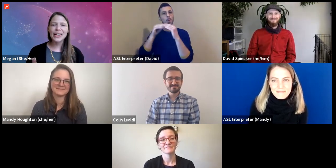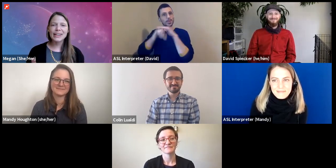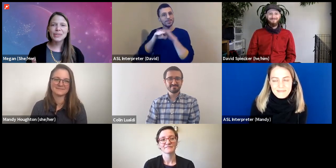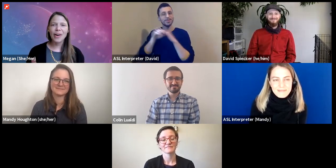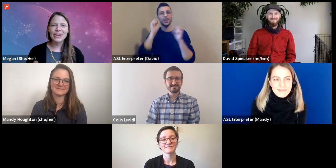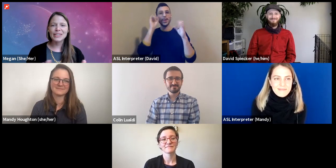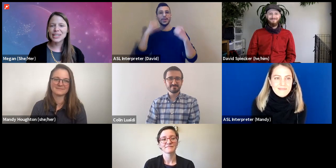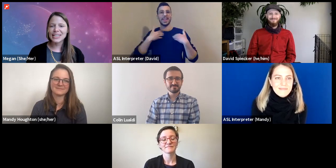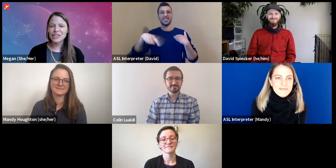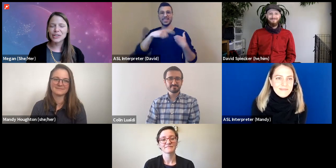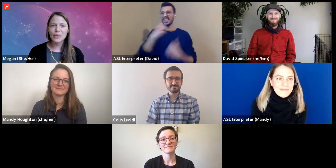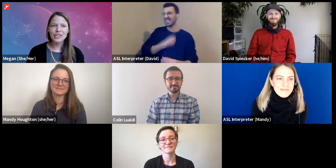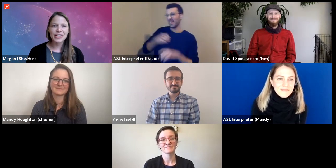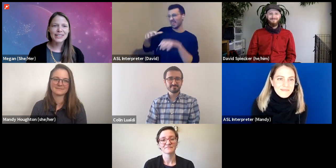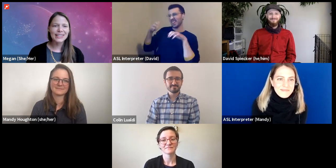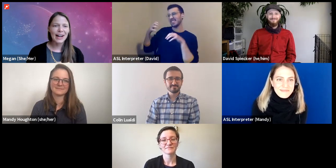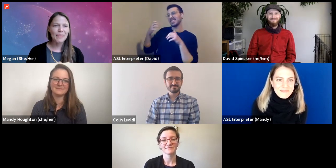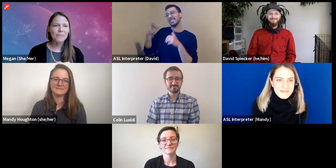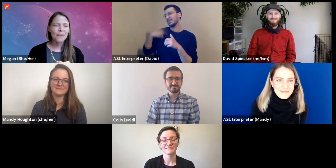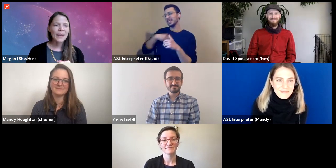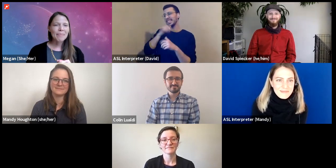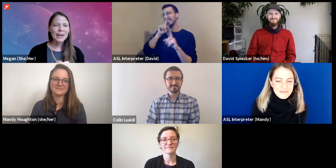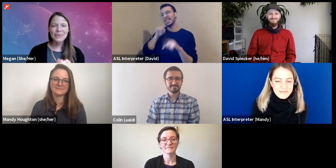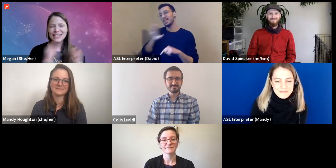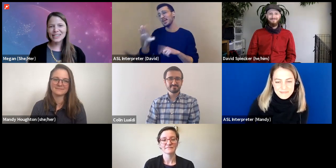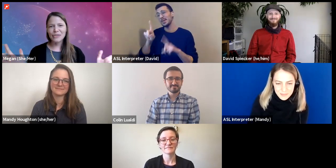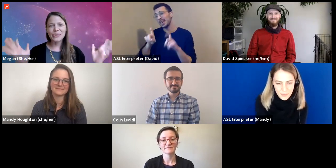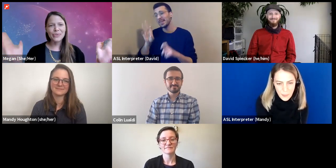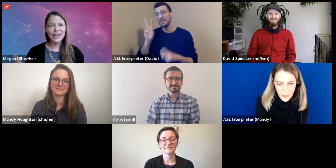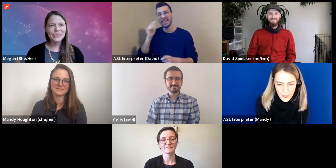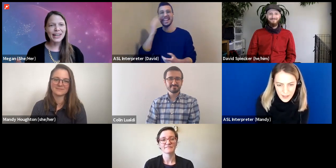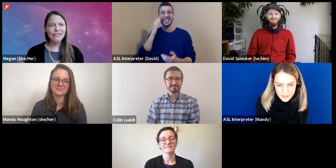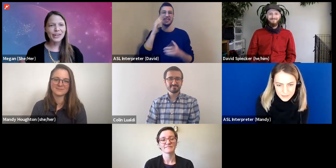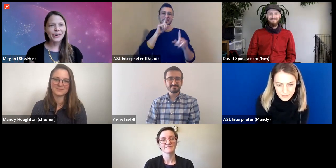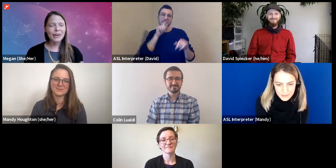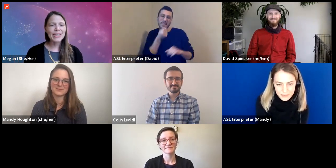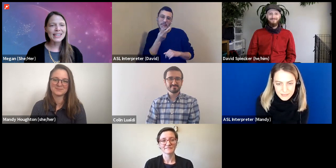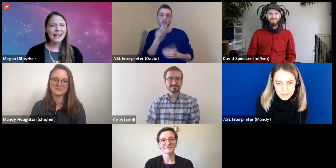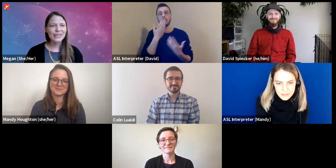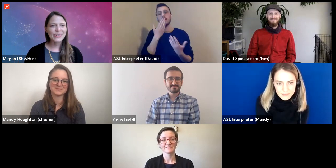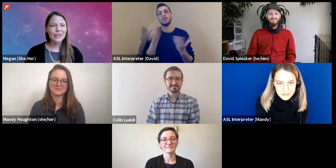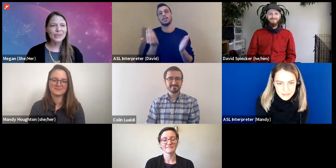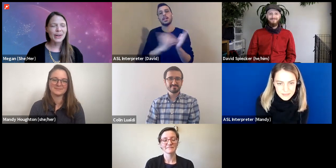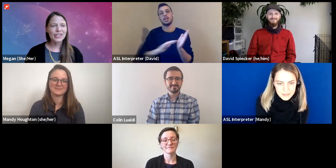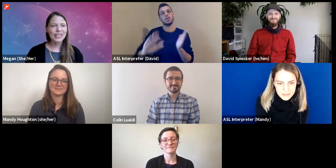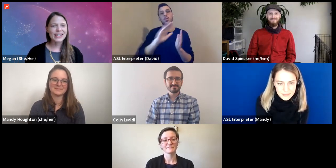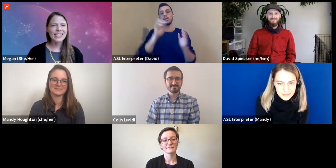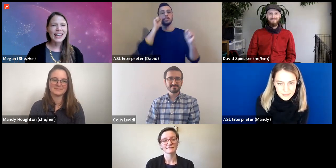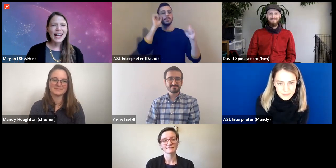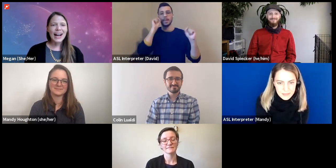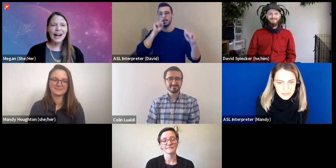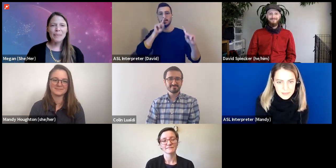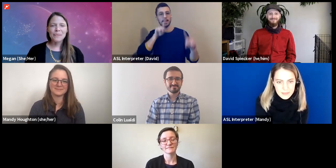so sorry to our audience if we didn't get to your questions, but I know we did get to a few. So thank you again for your amazing answers to those